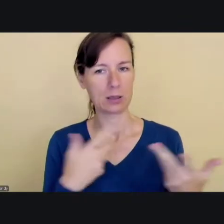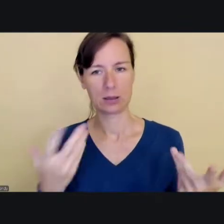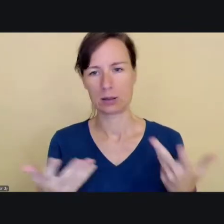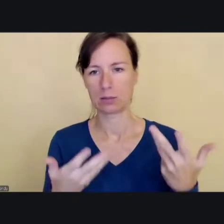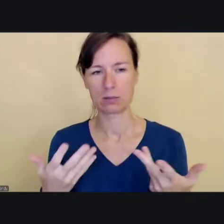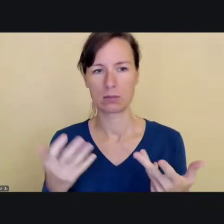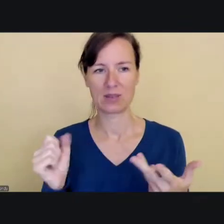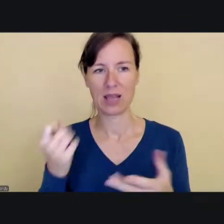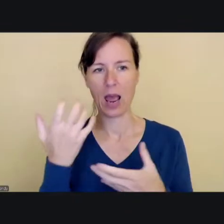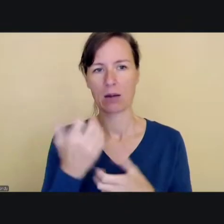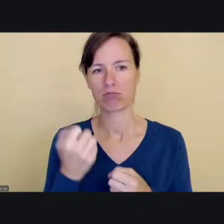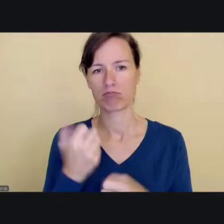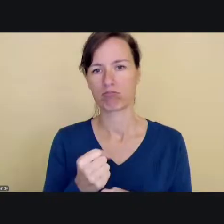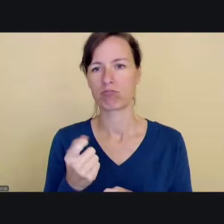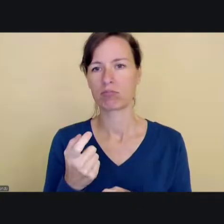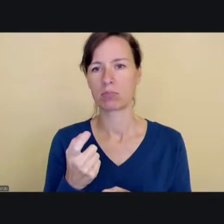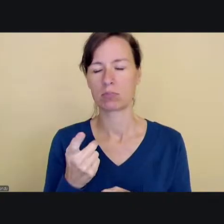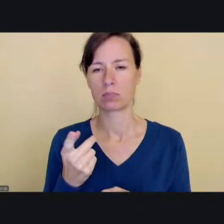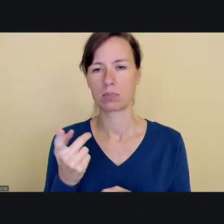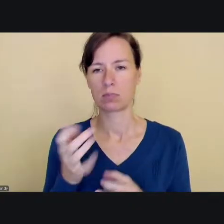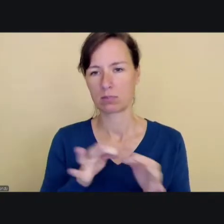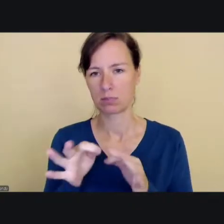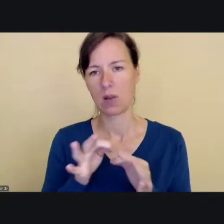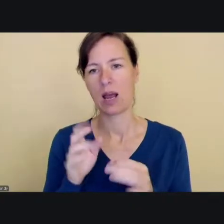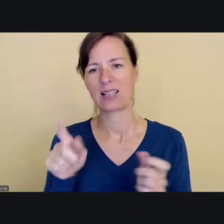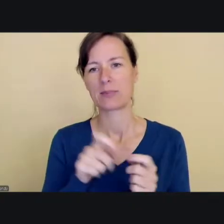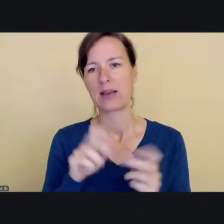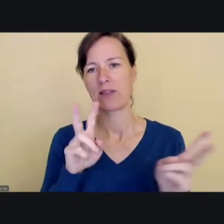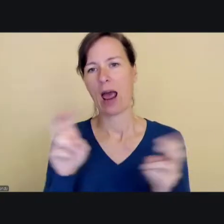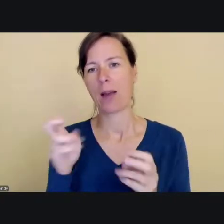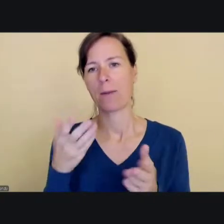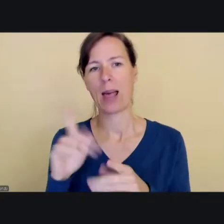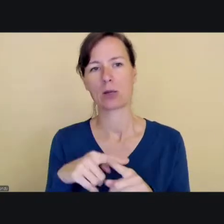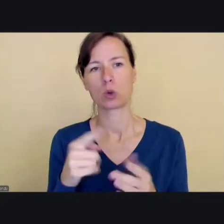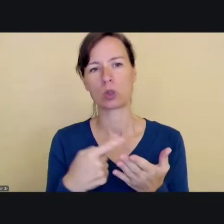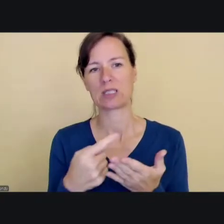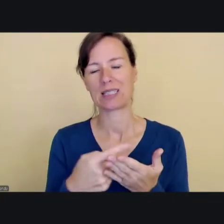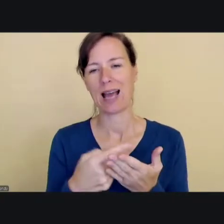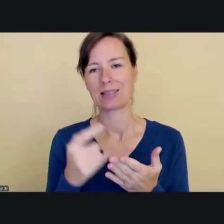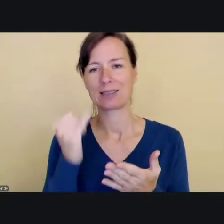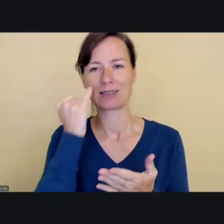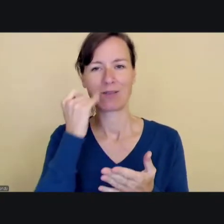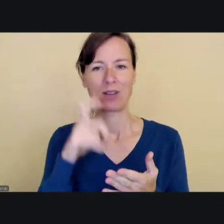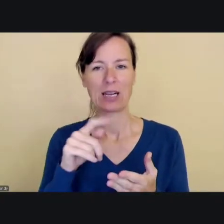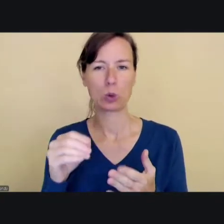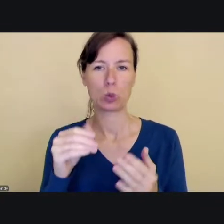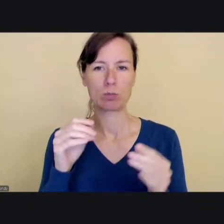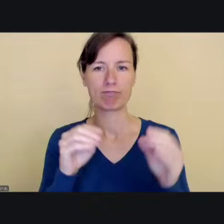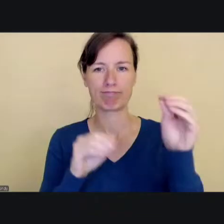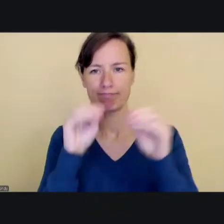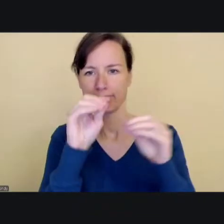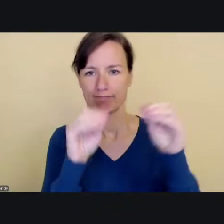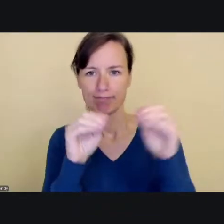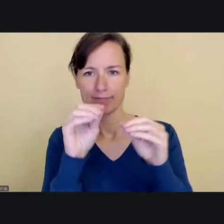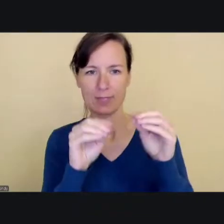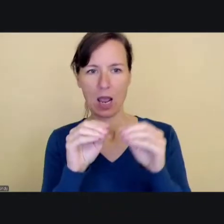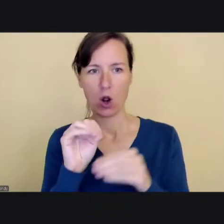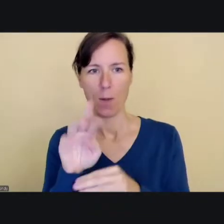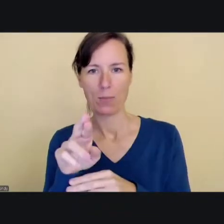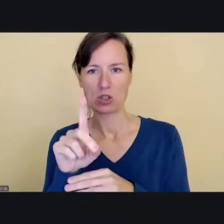the specific items that we plan to discuss in case we need to stagger Mr. Deloach and